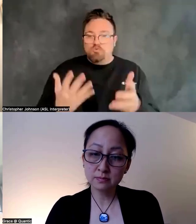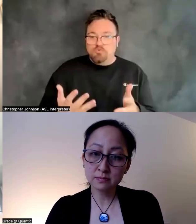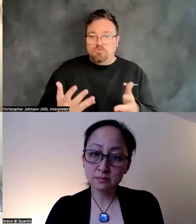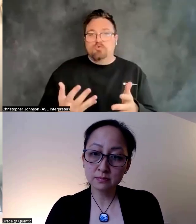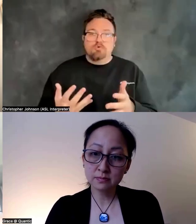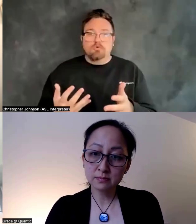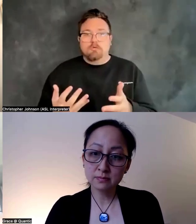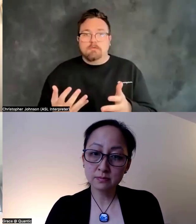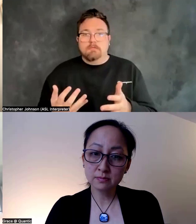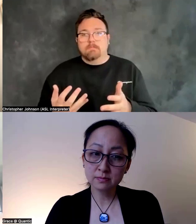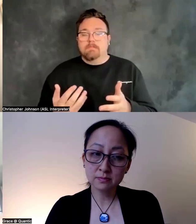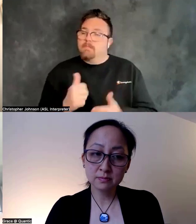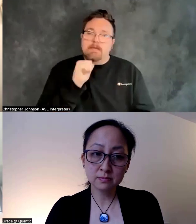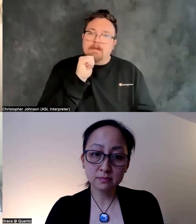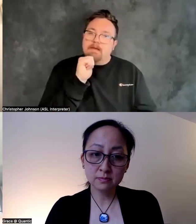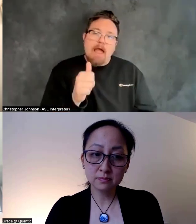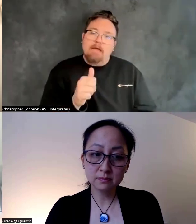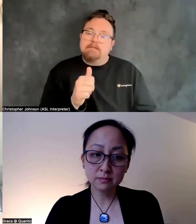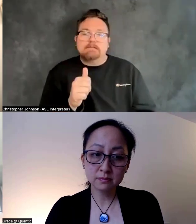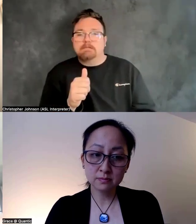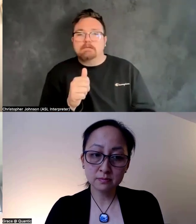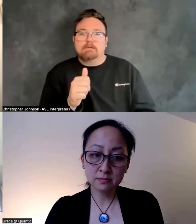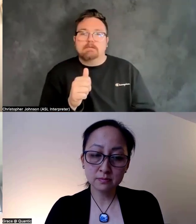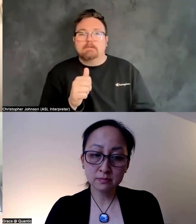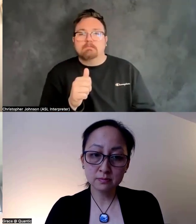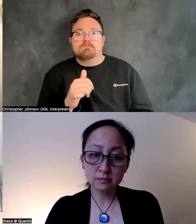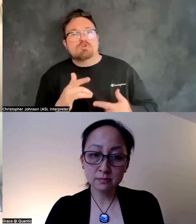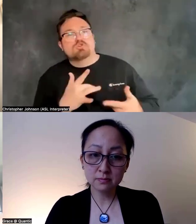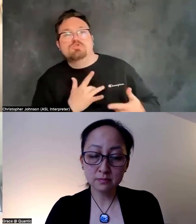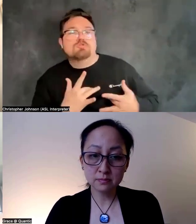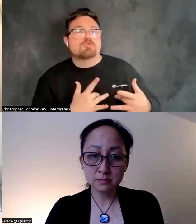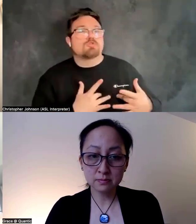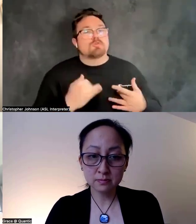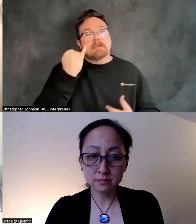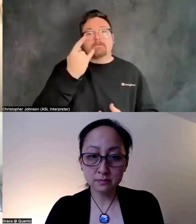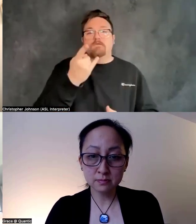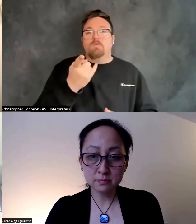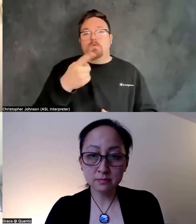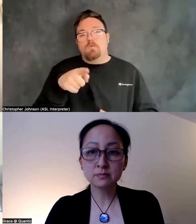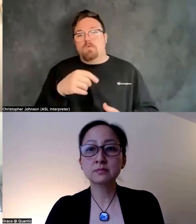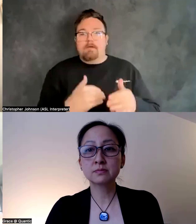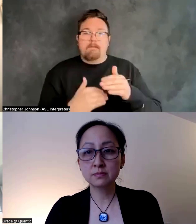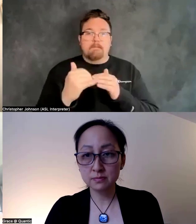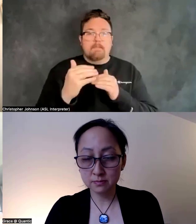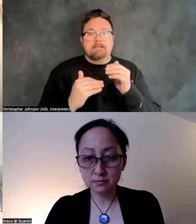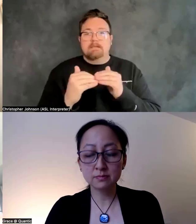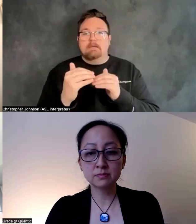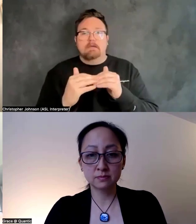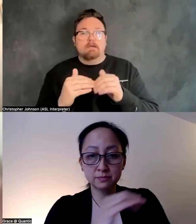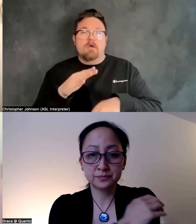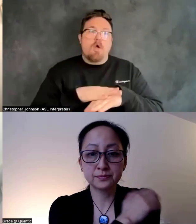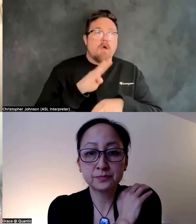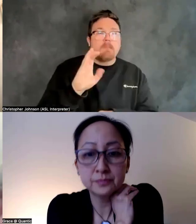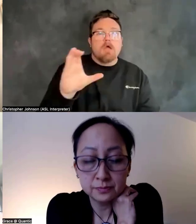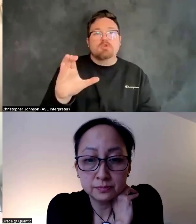platform, a general user, they're not concerned about whether you're building on-chain, whether you're building off-chain, you're hosted on AWS,